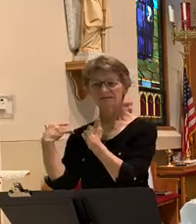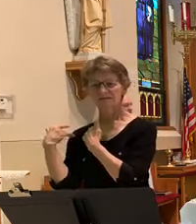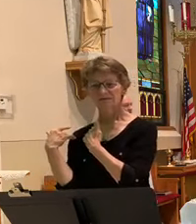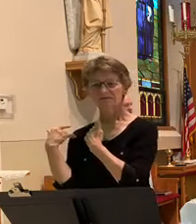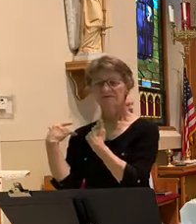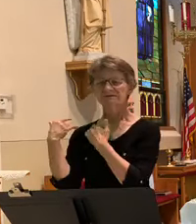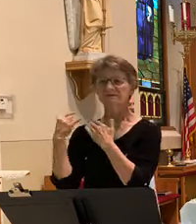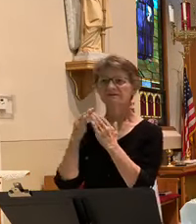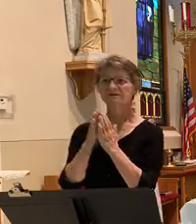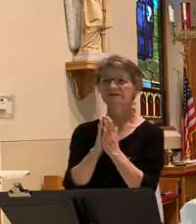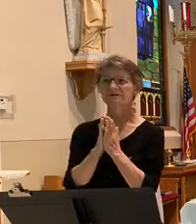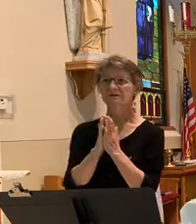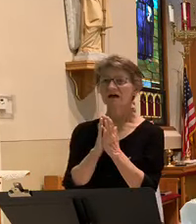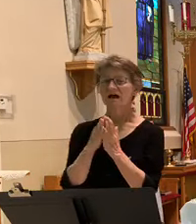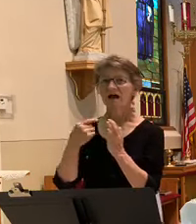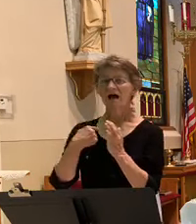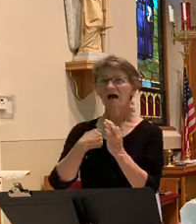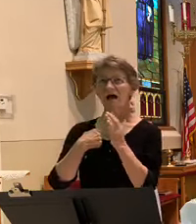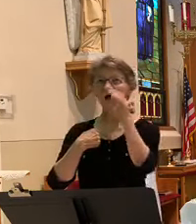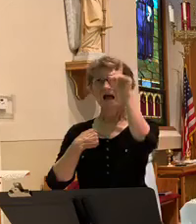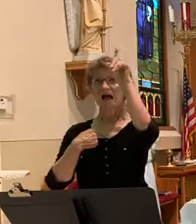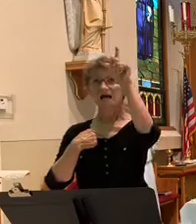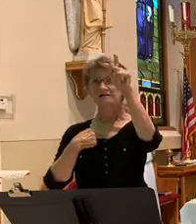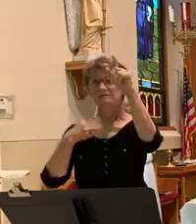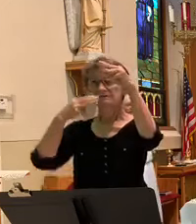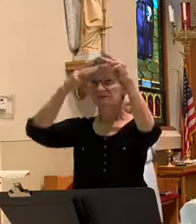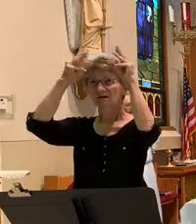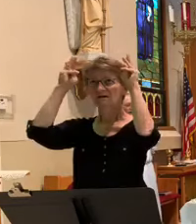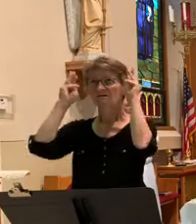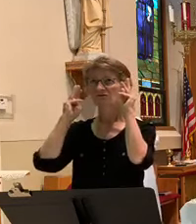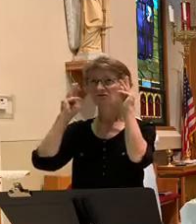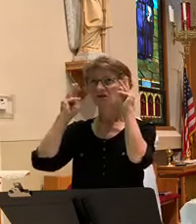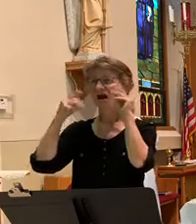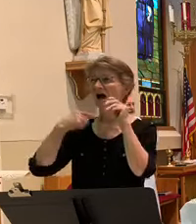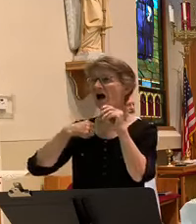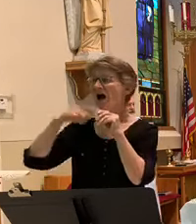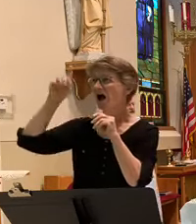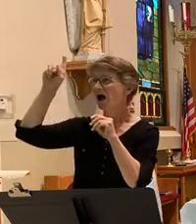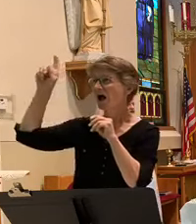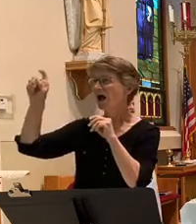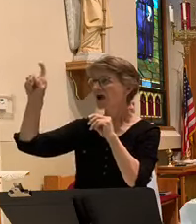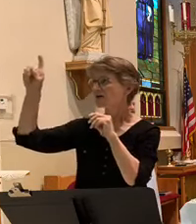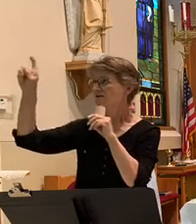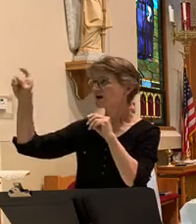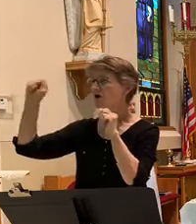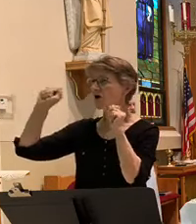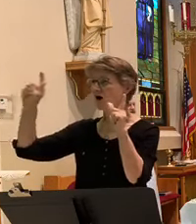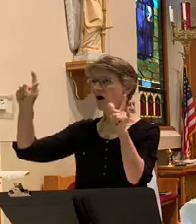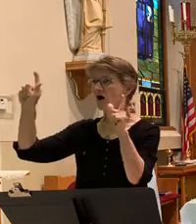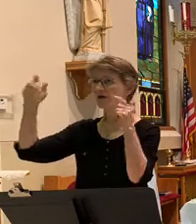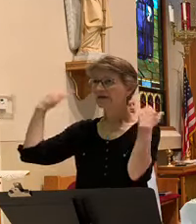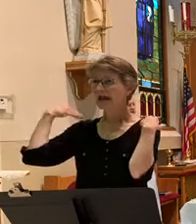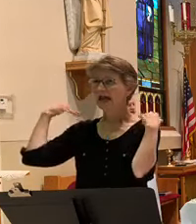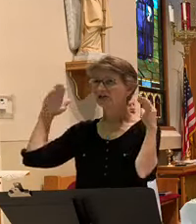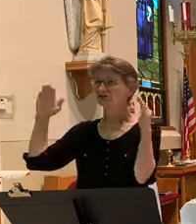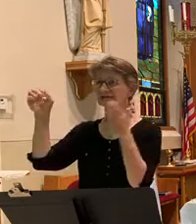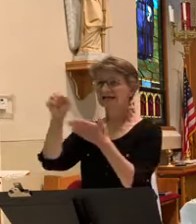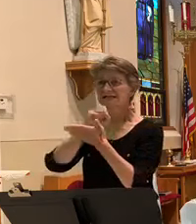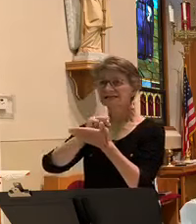through my most grievous fault. Therefore I ask Blessed Mary, ever Virgin, all the angels and